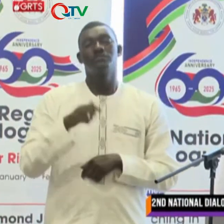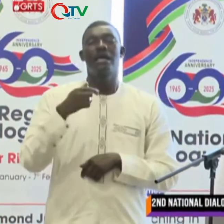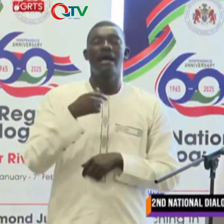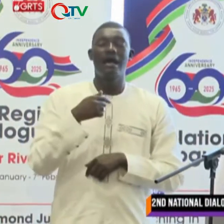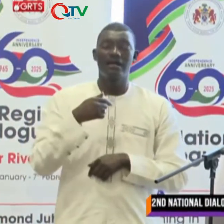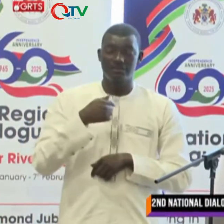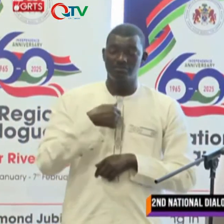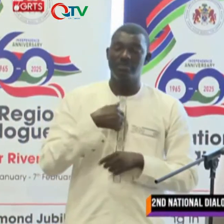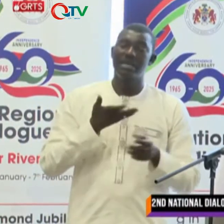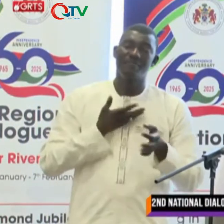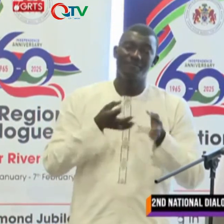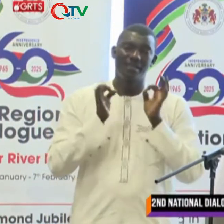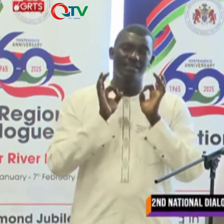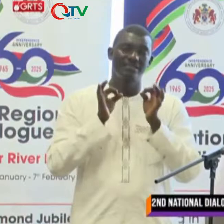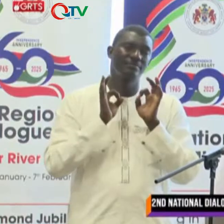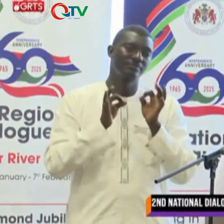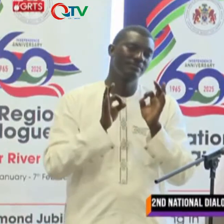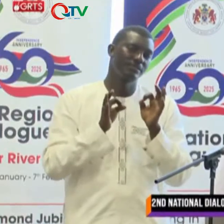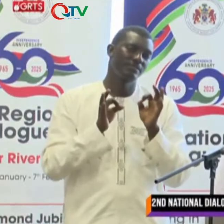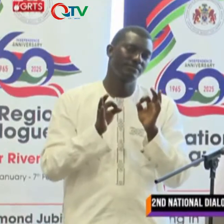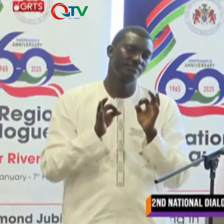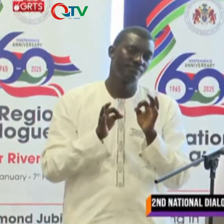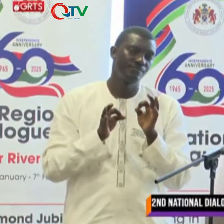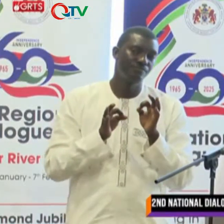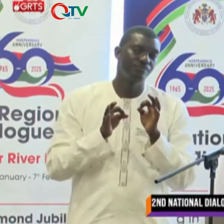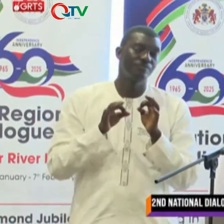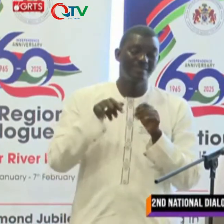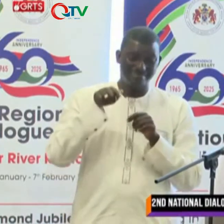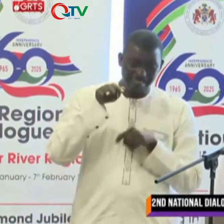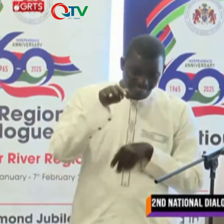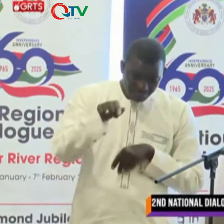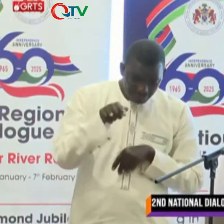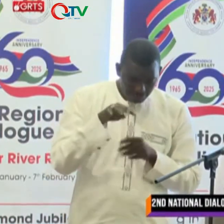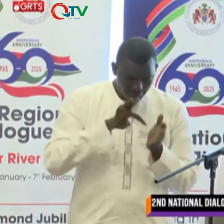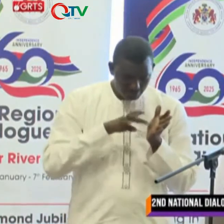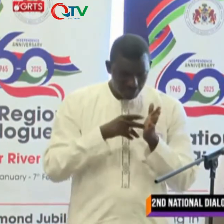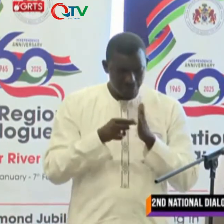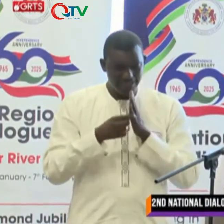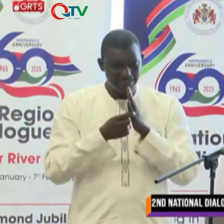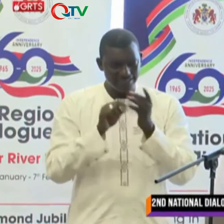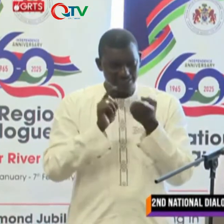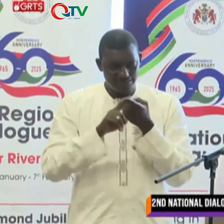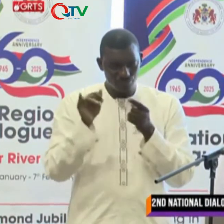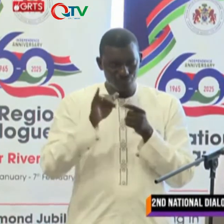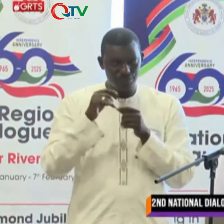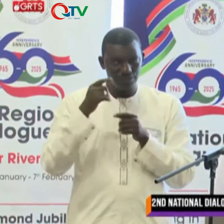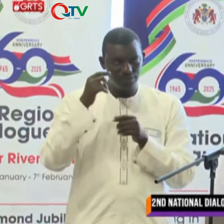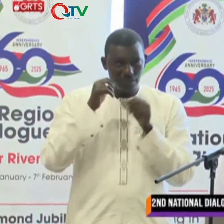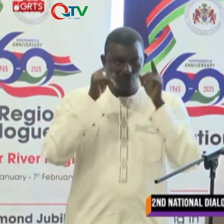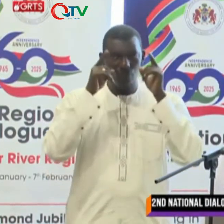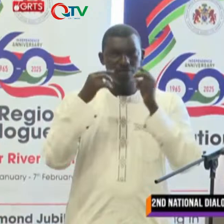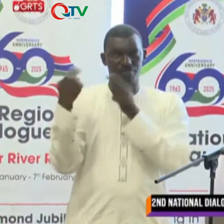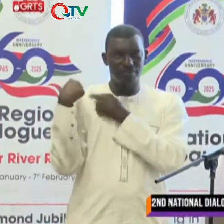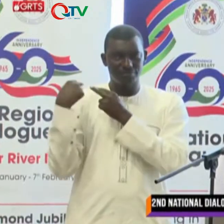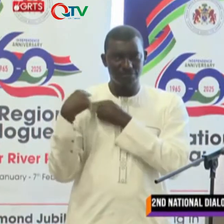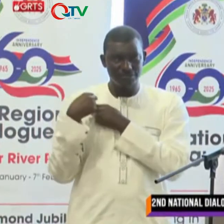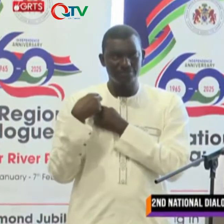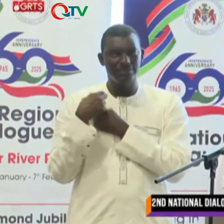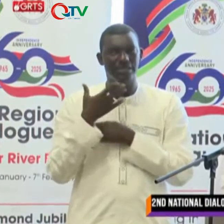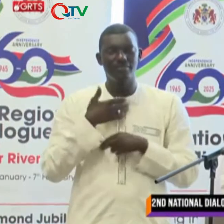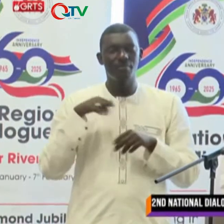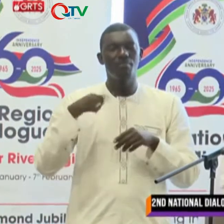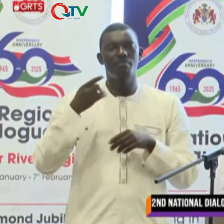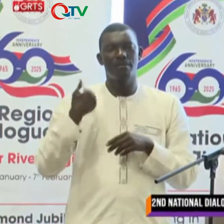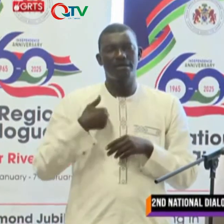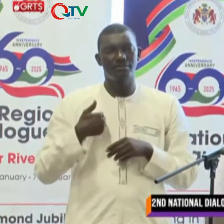As I have stated then, this is leadership that's conscious of the responsibilities tied to it by the